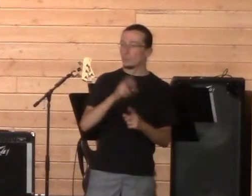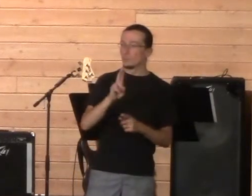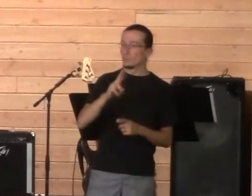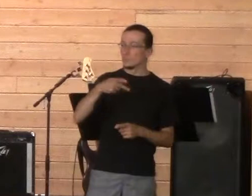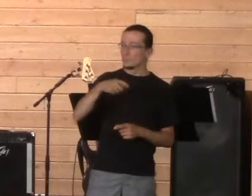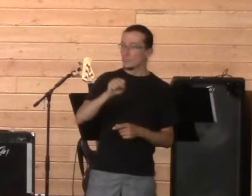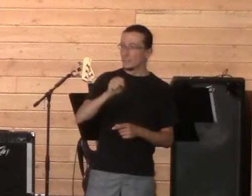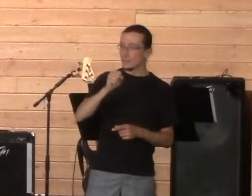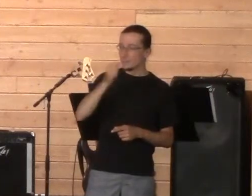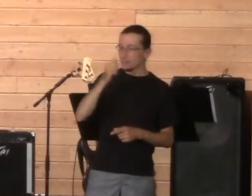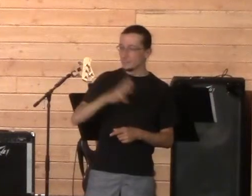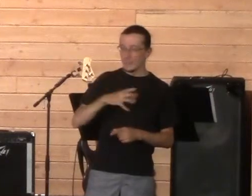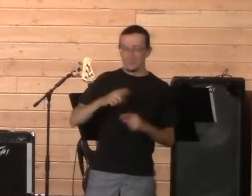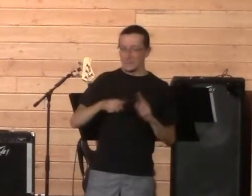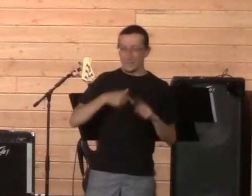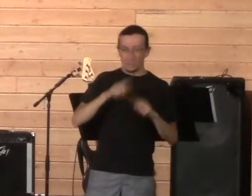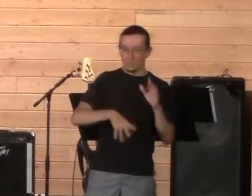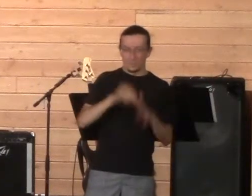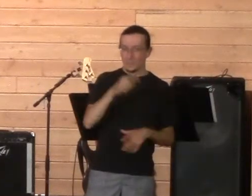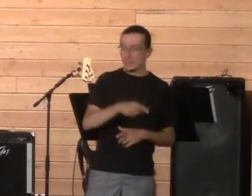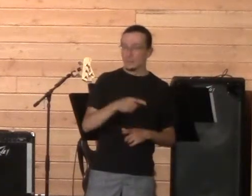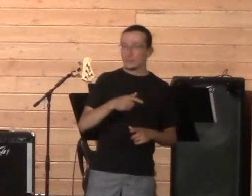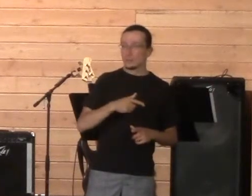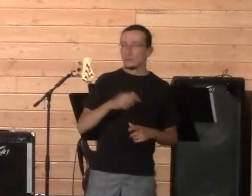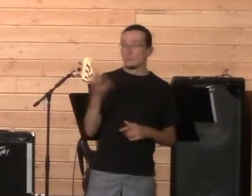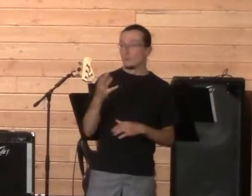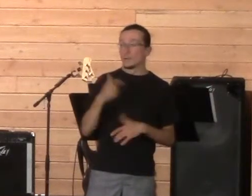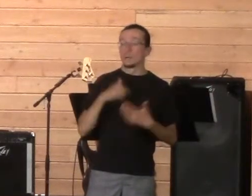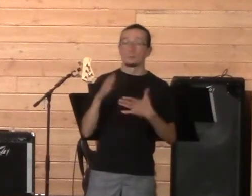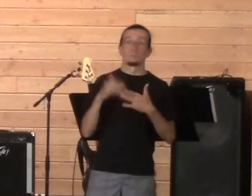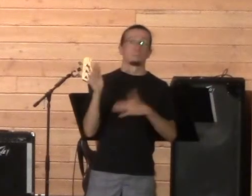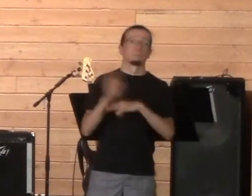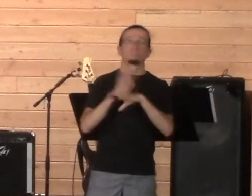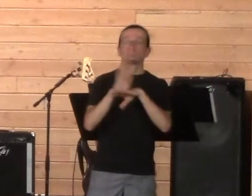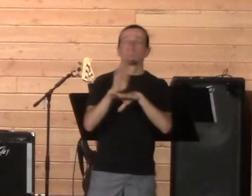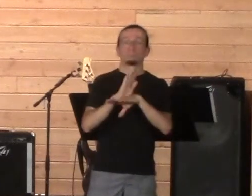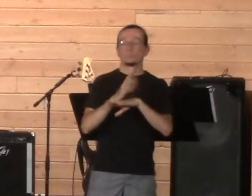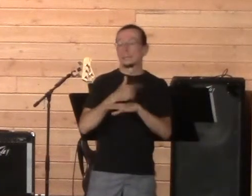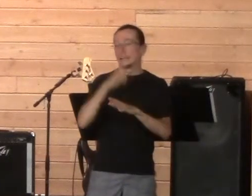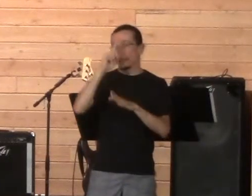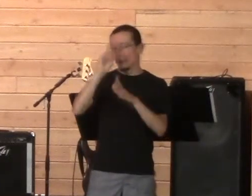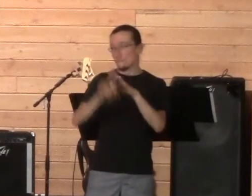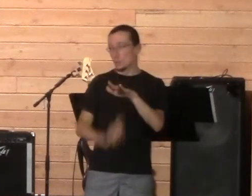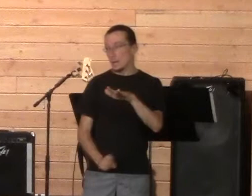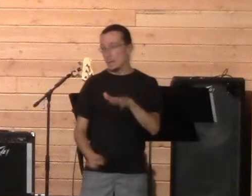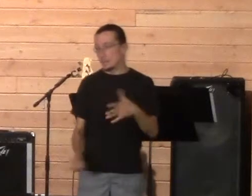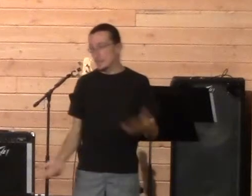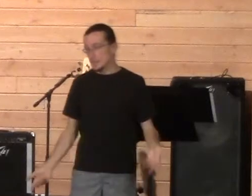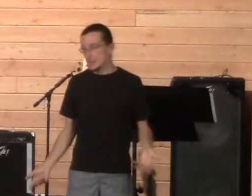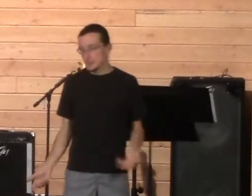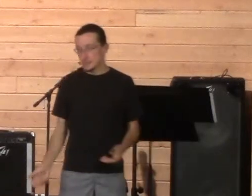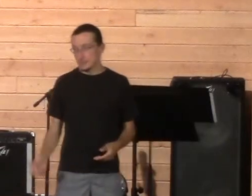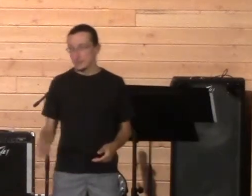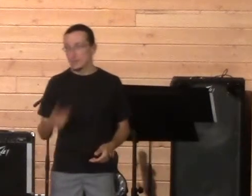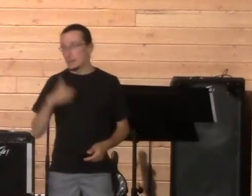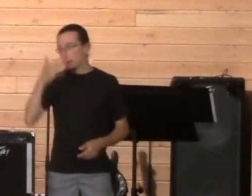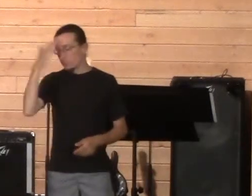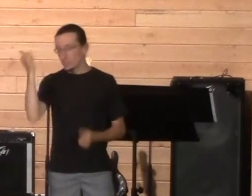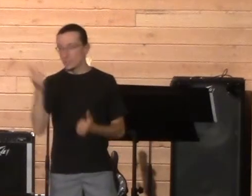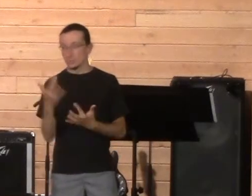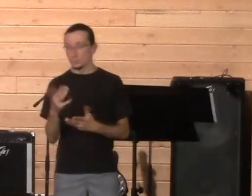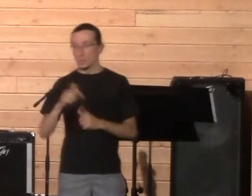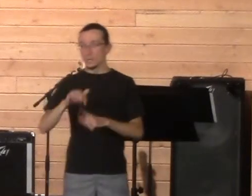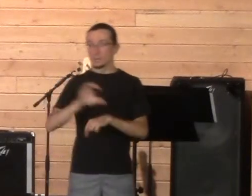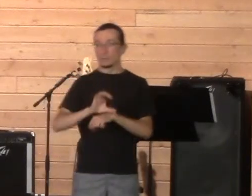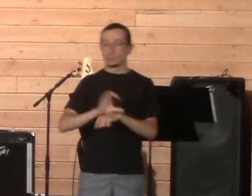the UPS man. I was too busy Friday, and I forgot to wait at the church for the